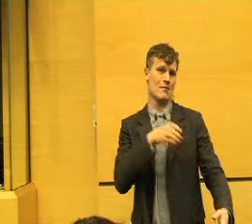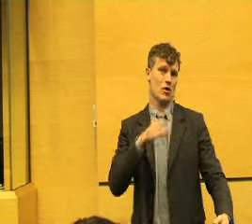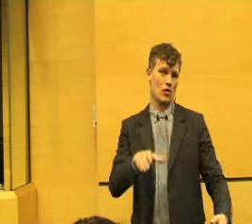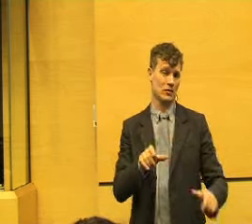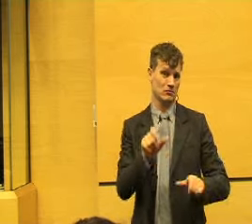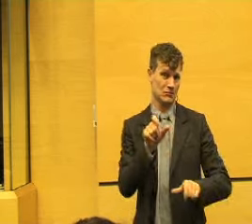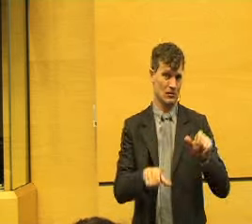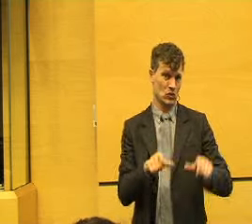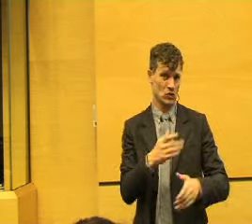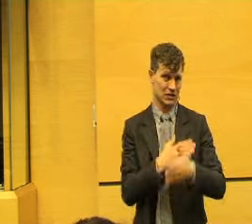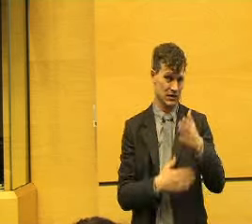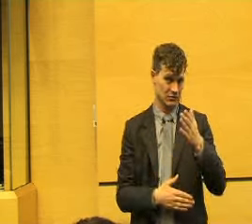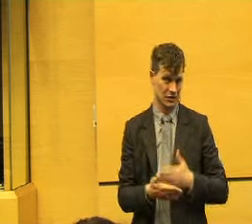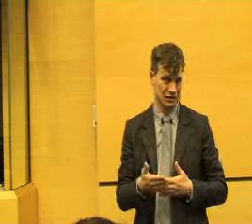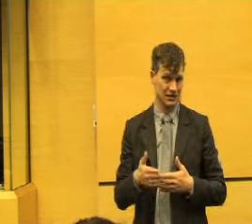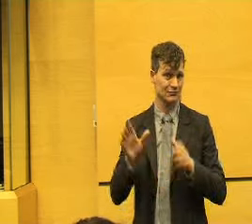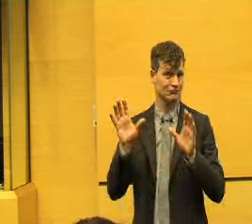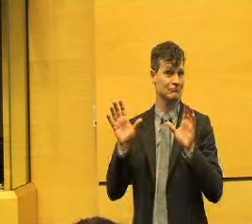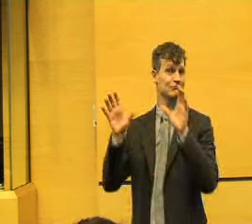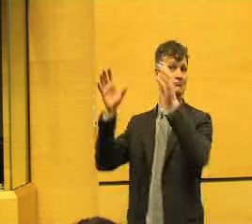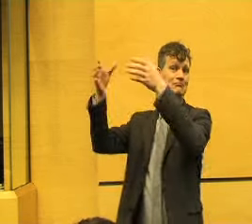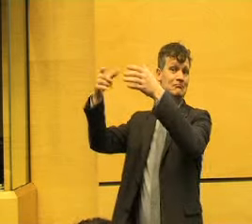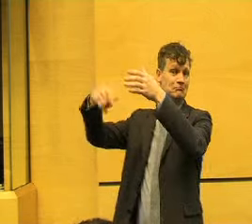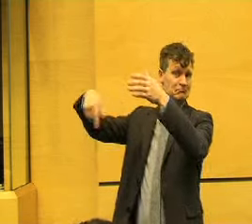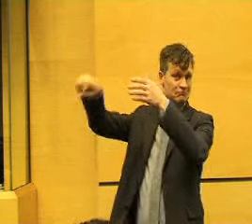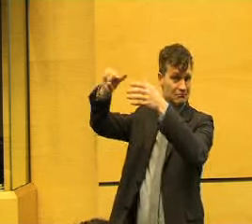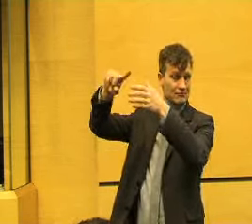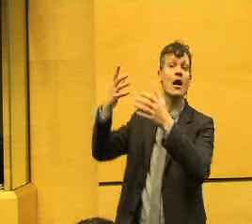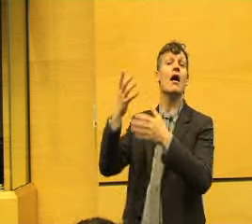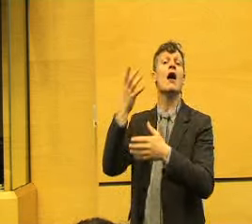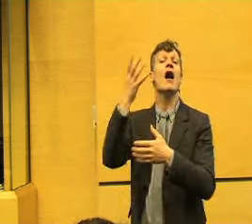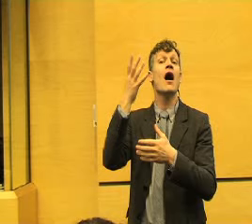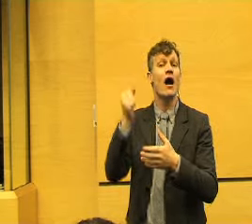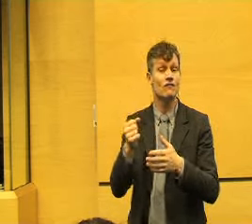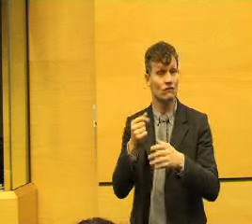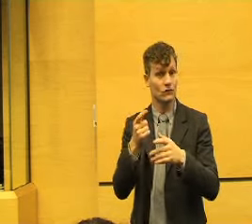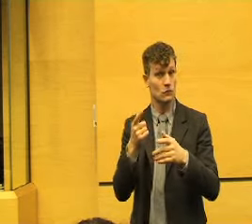which has experts with disabilities